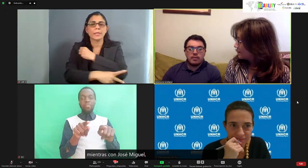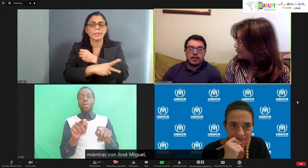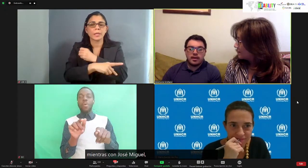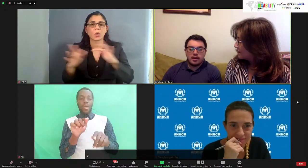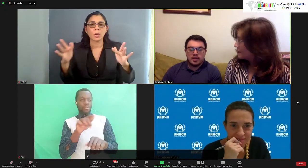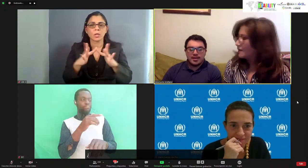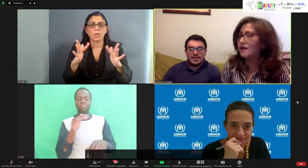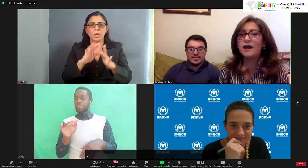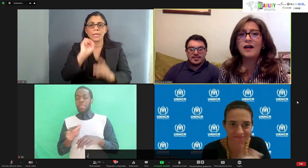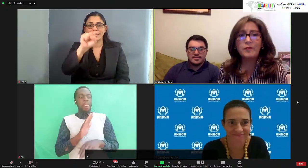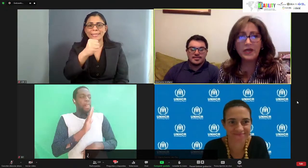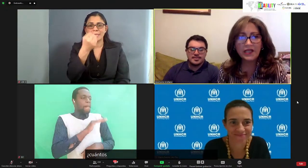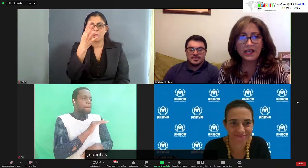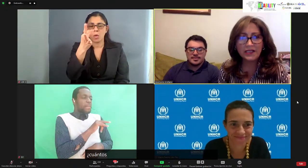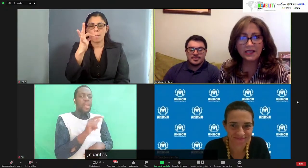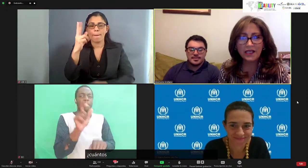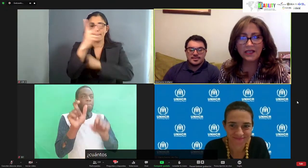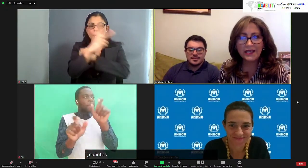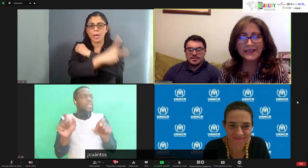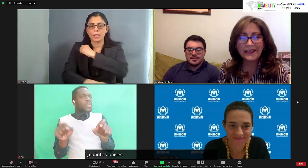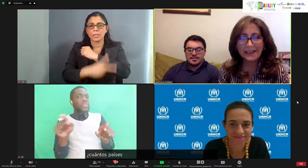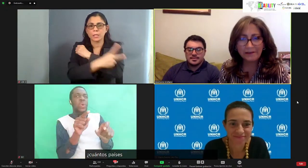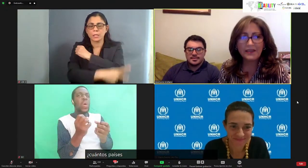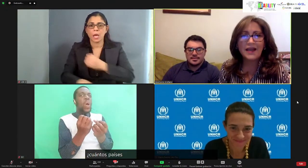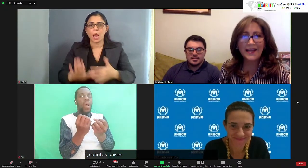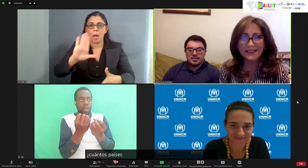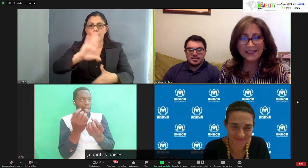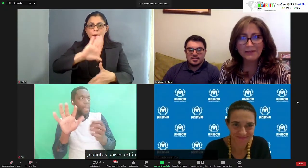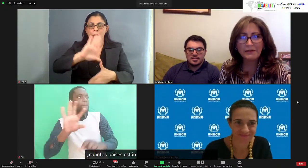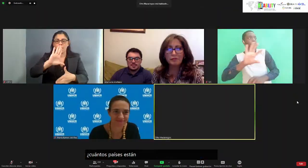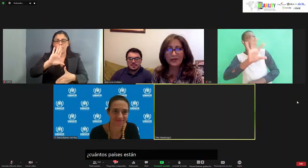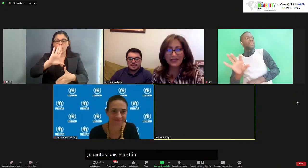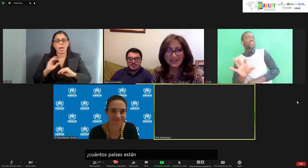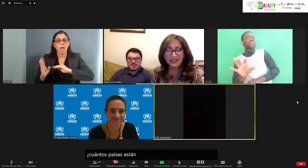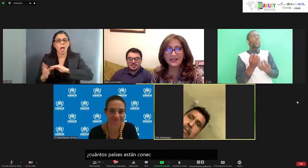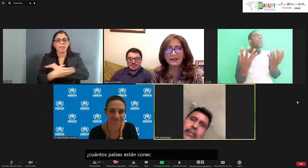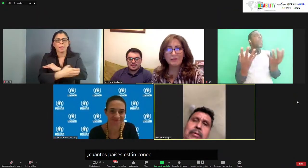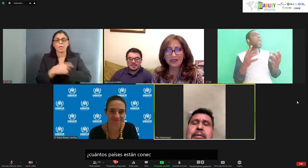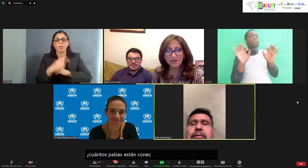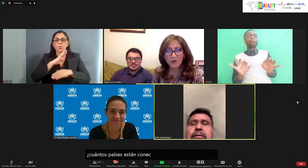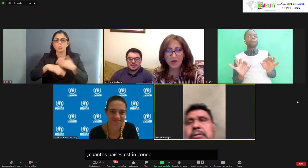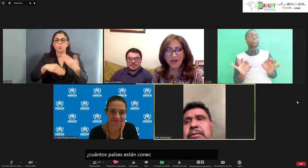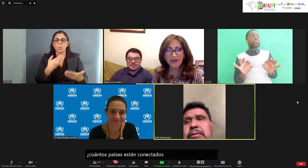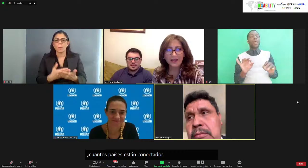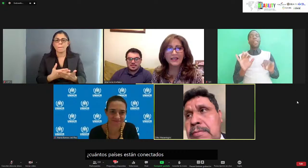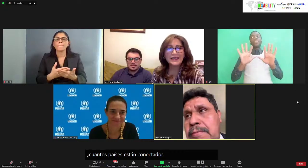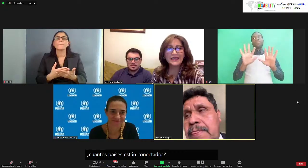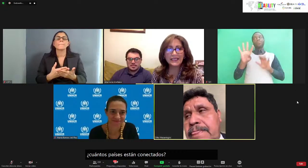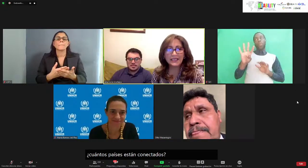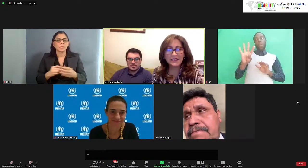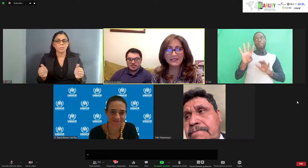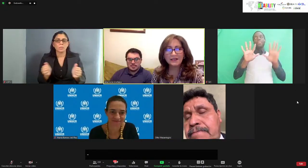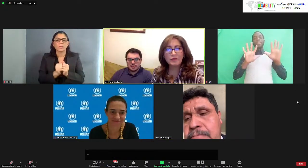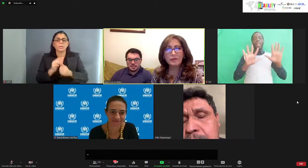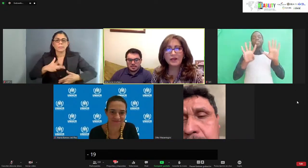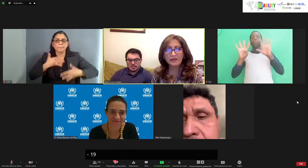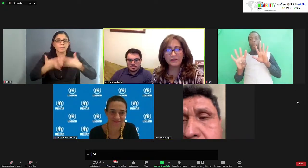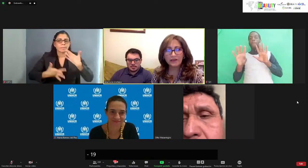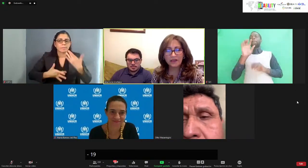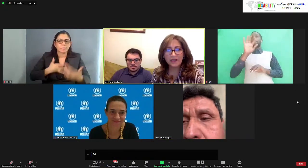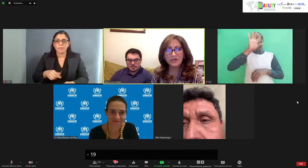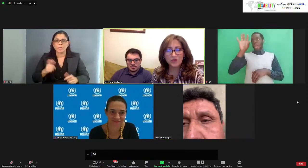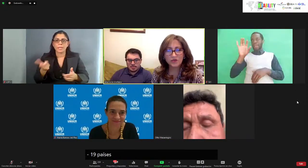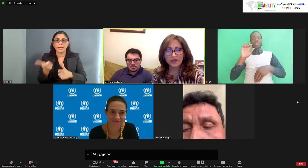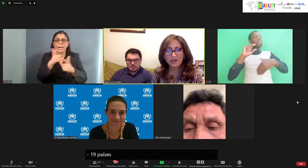online 19 countries latin america and the caribbean they are active present